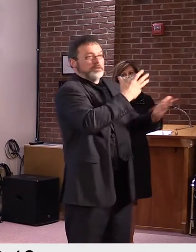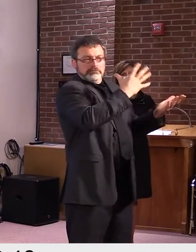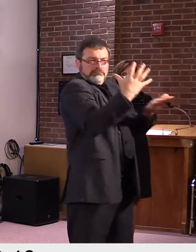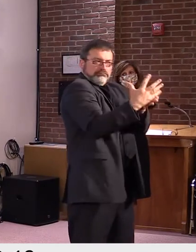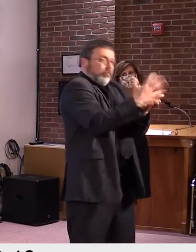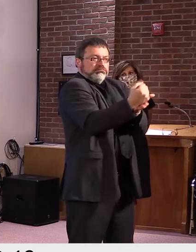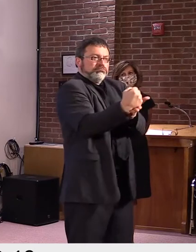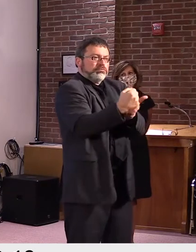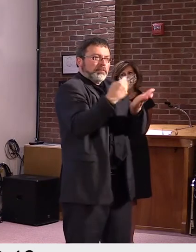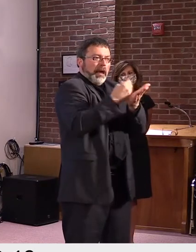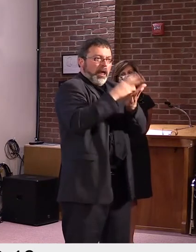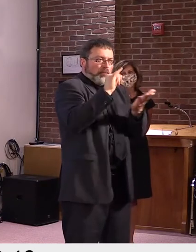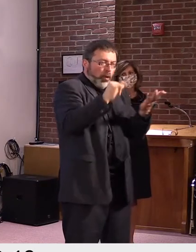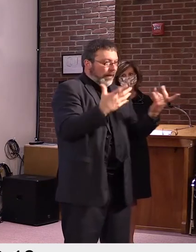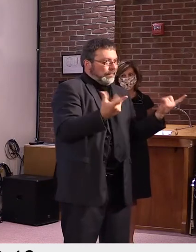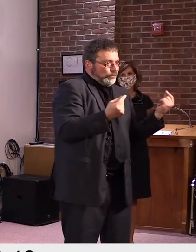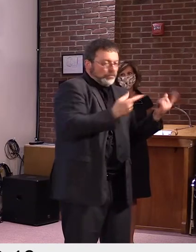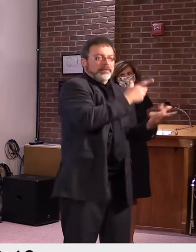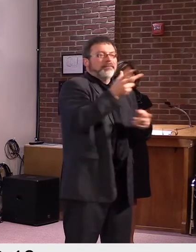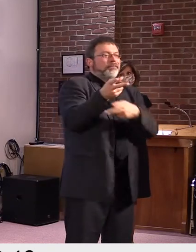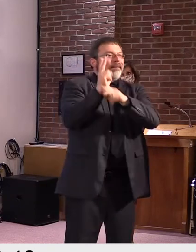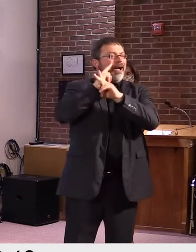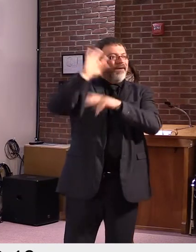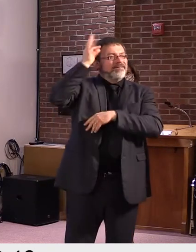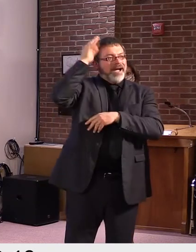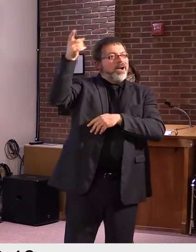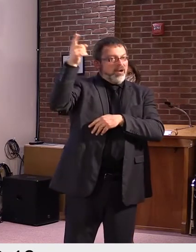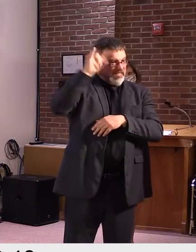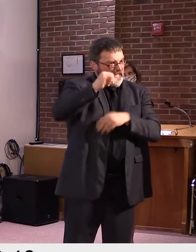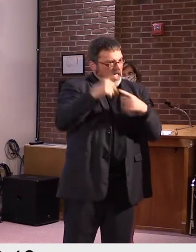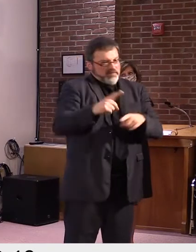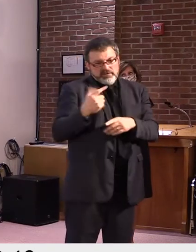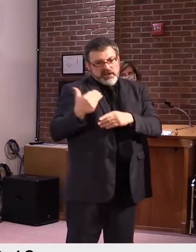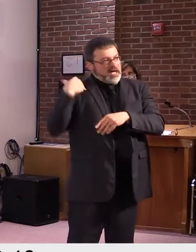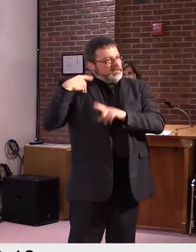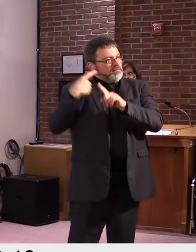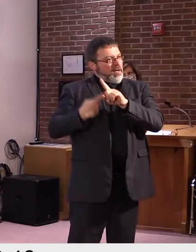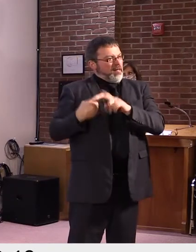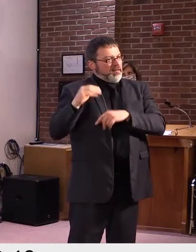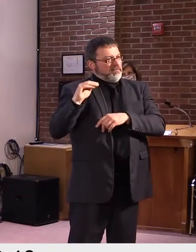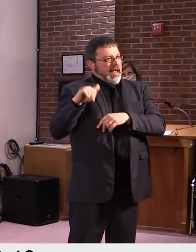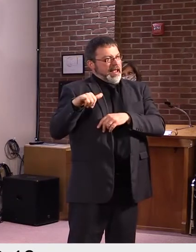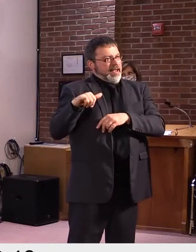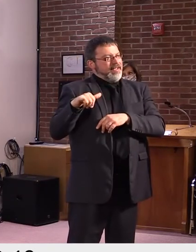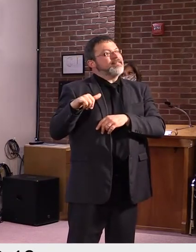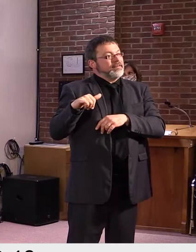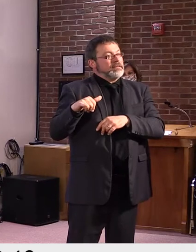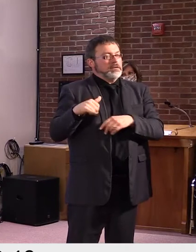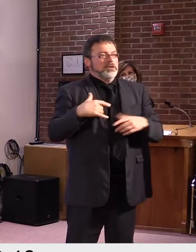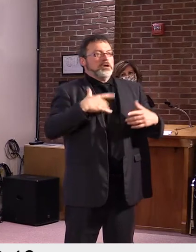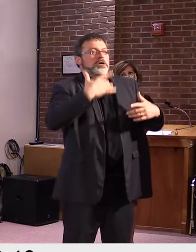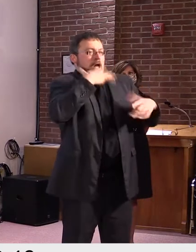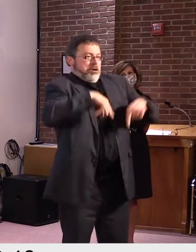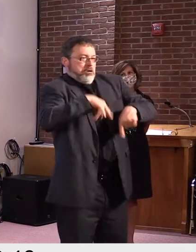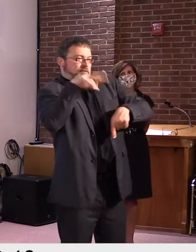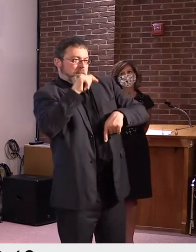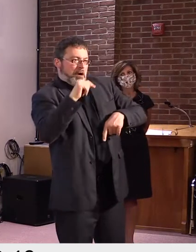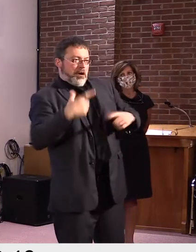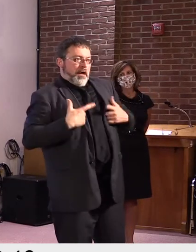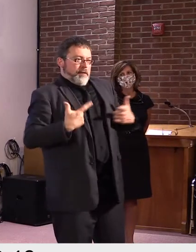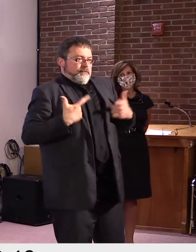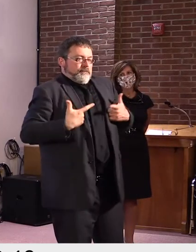this administration, previous administrations put us on the path to doing that in legislative action. Trying to make sure that we have